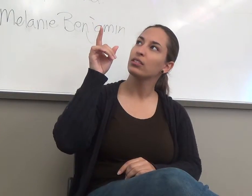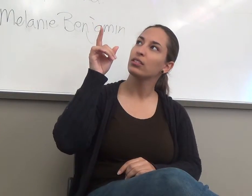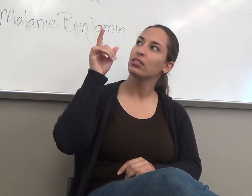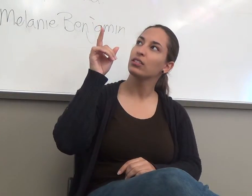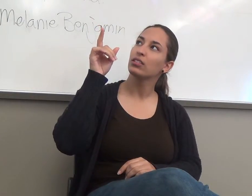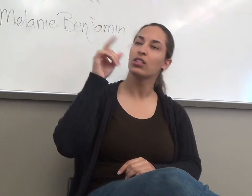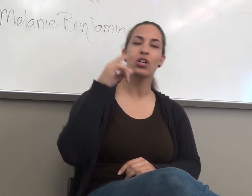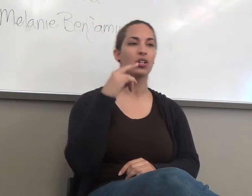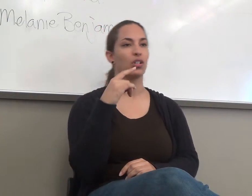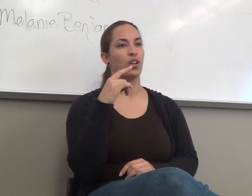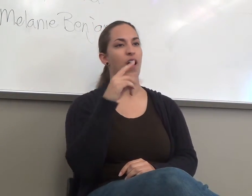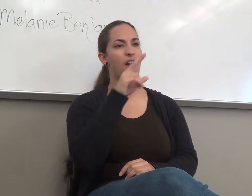Everybody know that word?